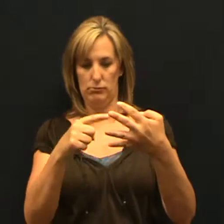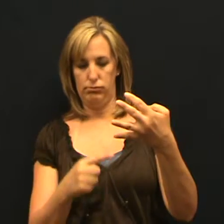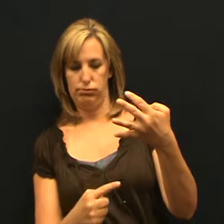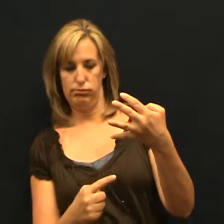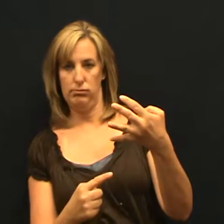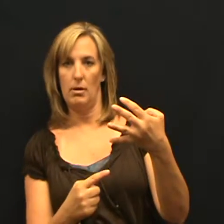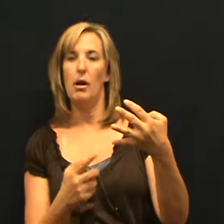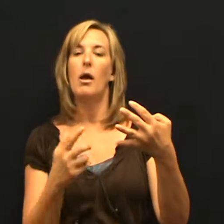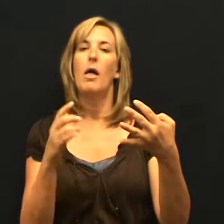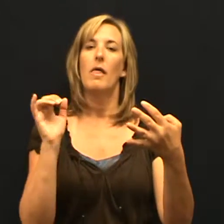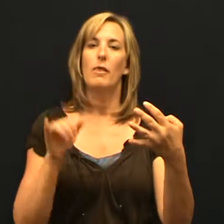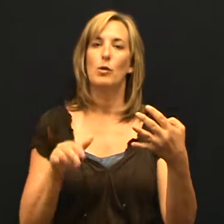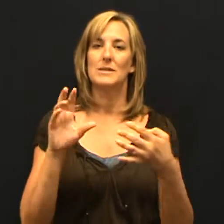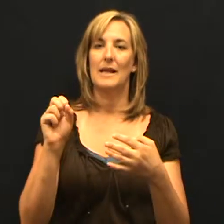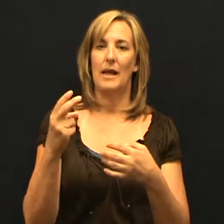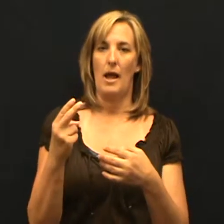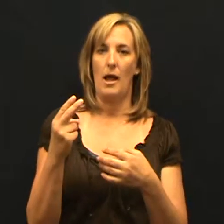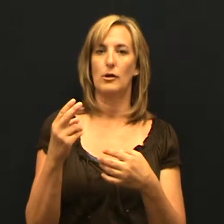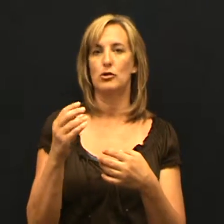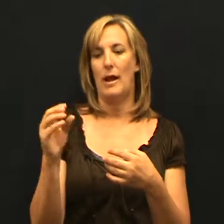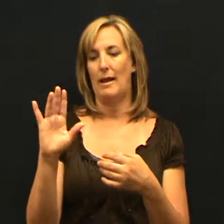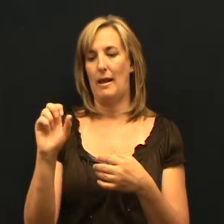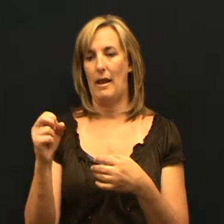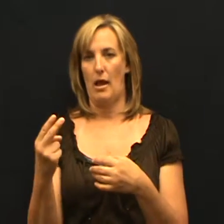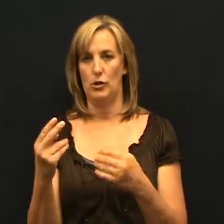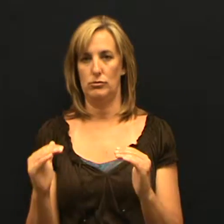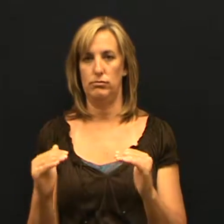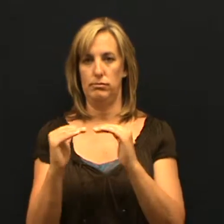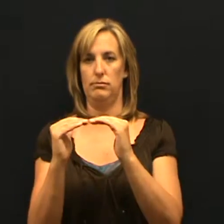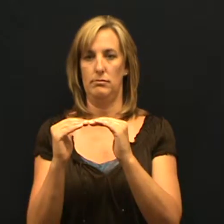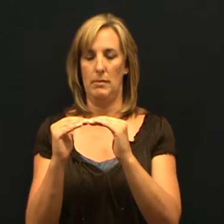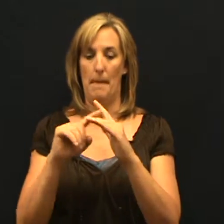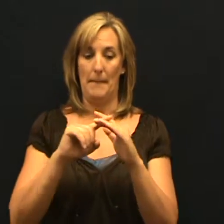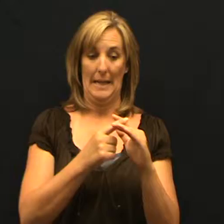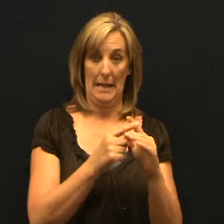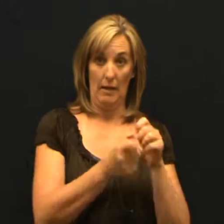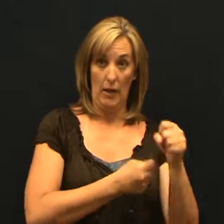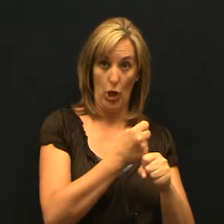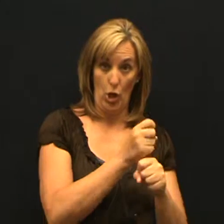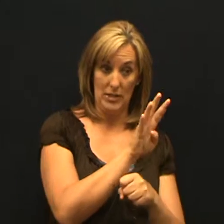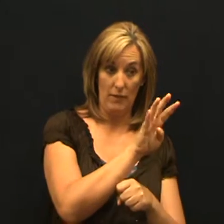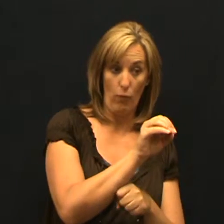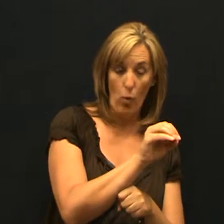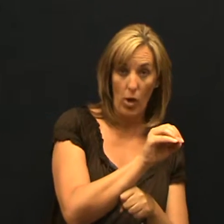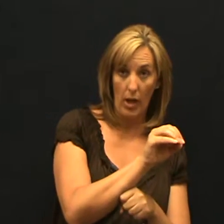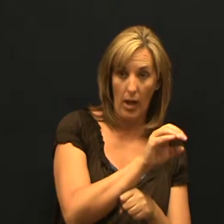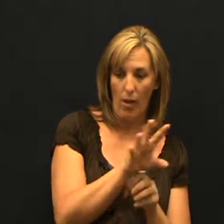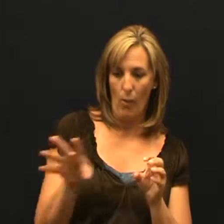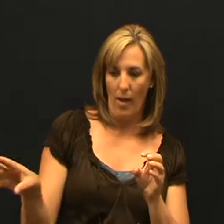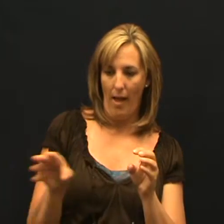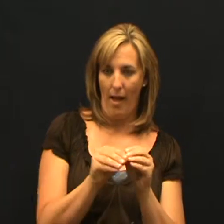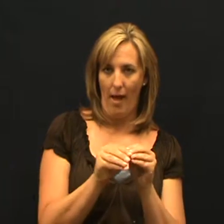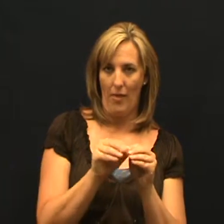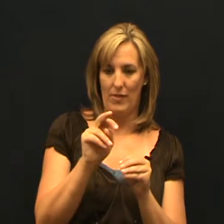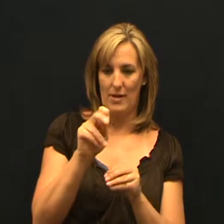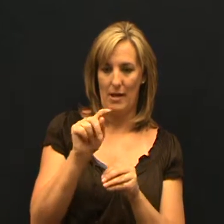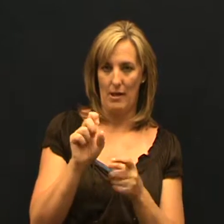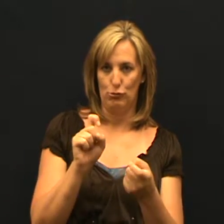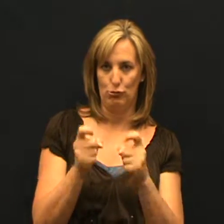cash equivalents beginning of the year was 40. You add the net change in cash and cash equivalents end